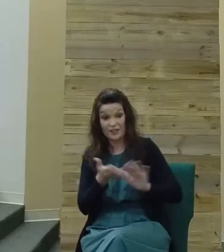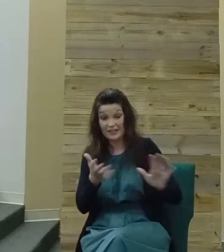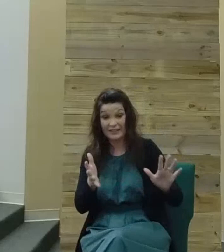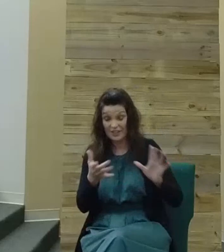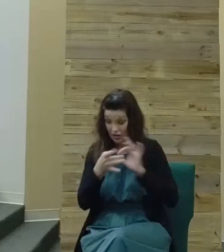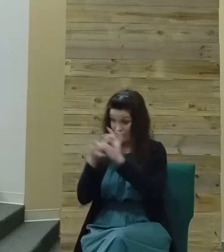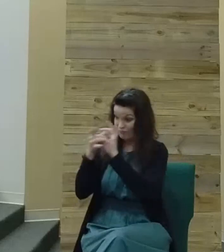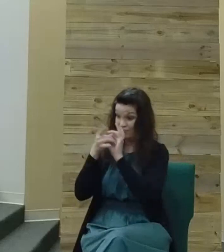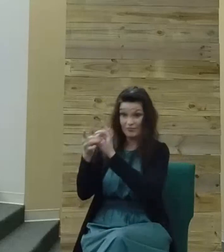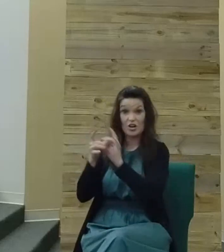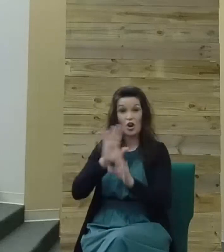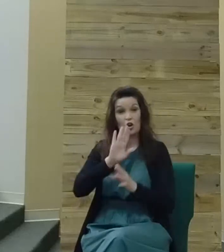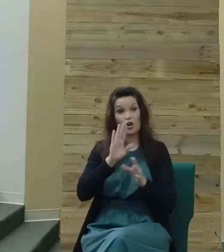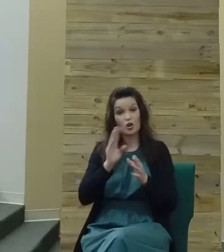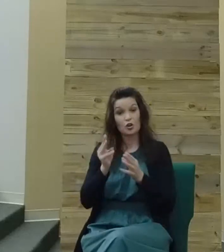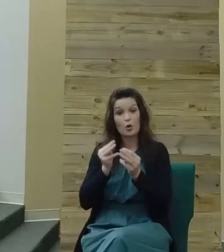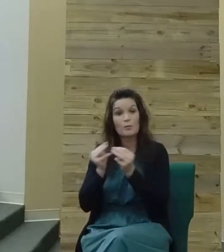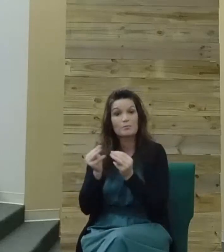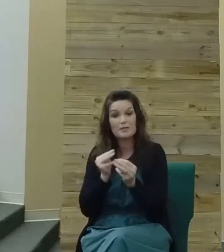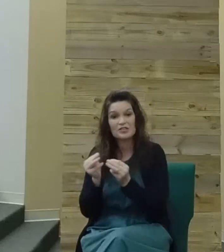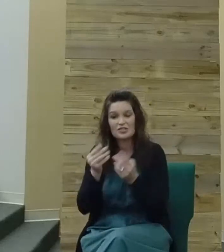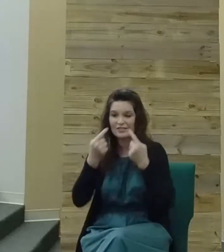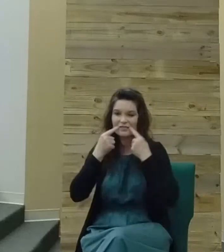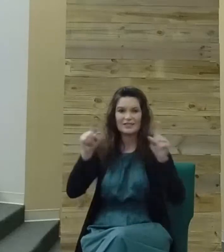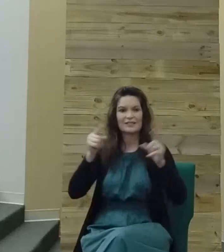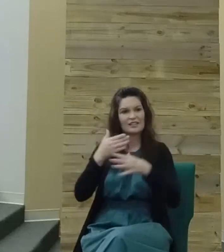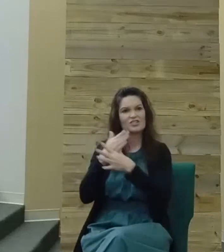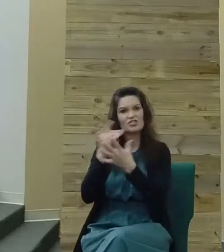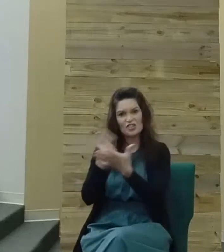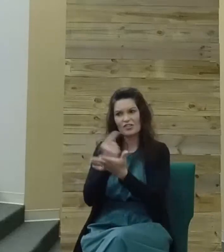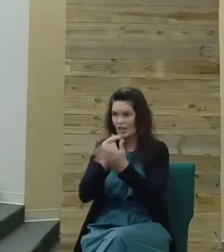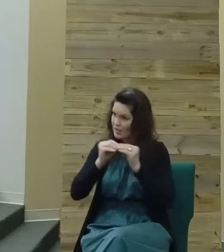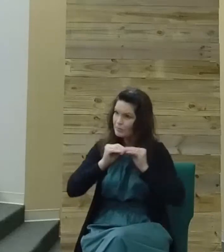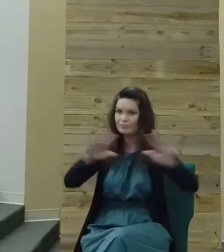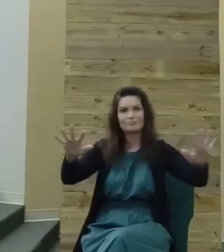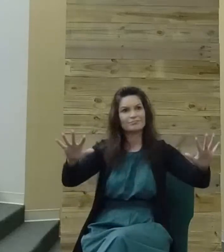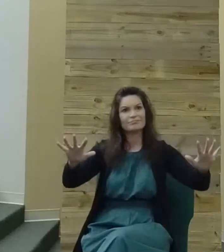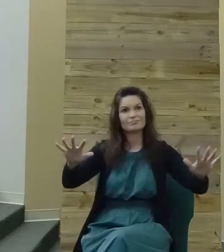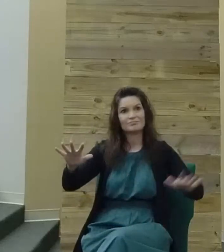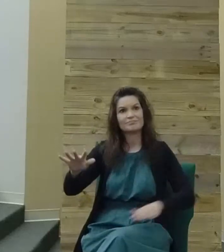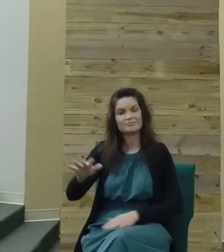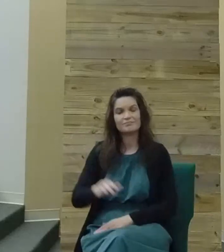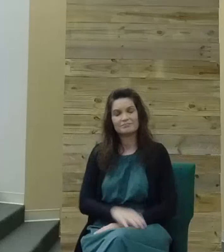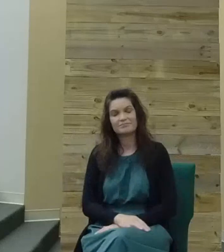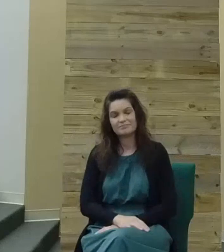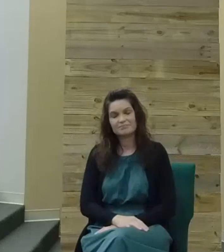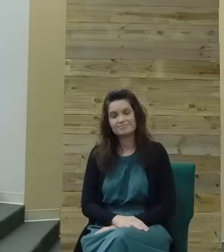already reconciled with God. Your mission is to proclaim reconciliation to the world.